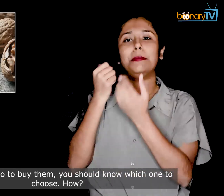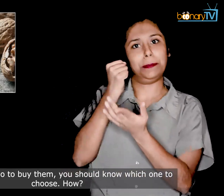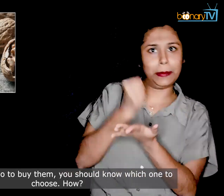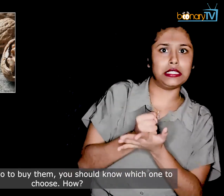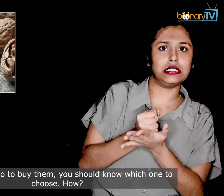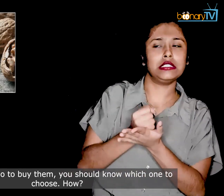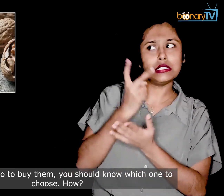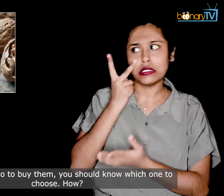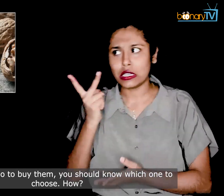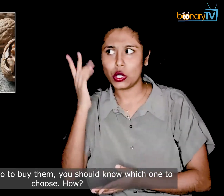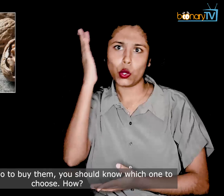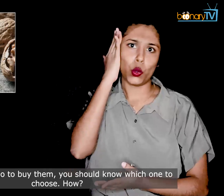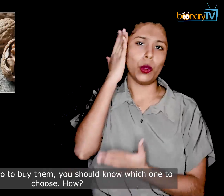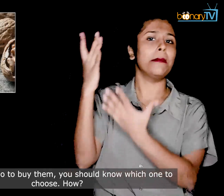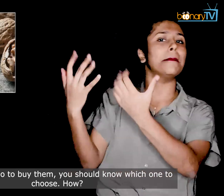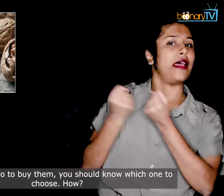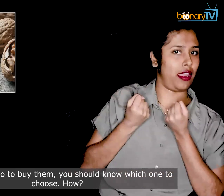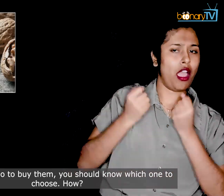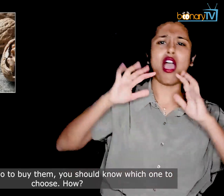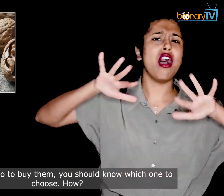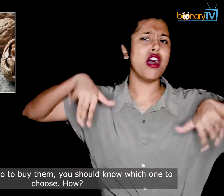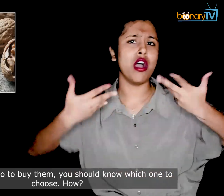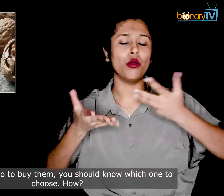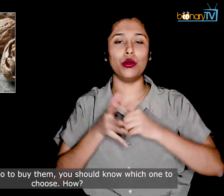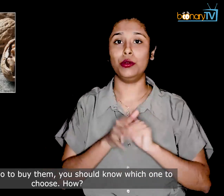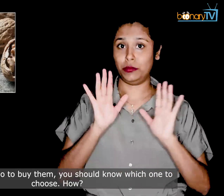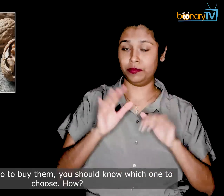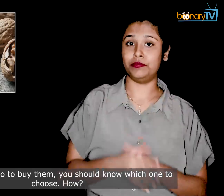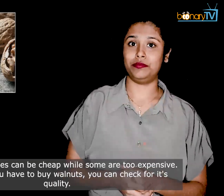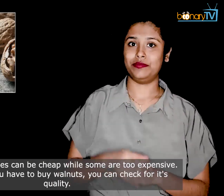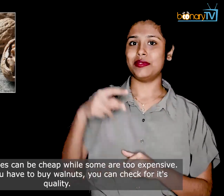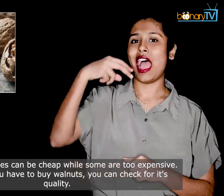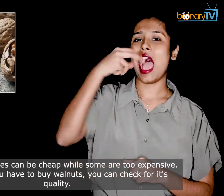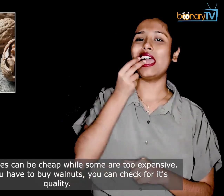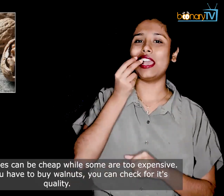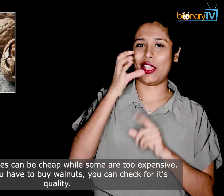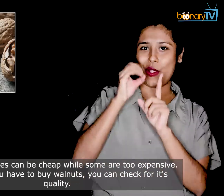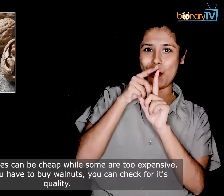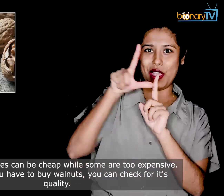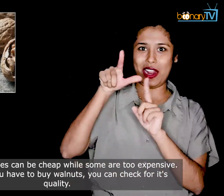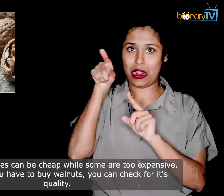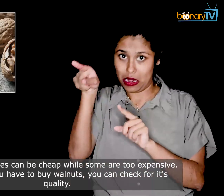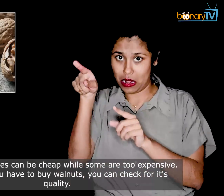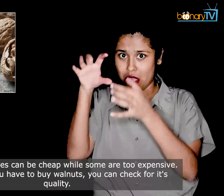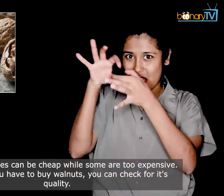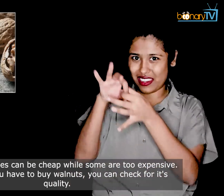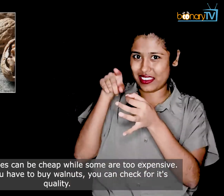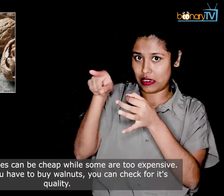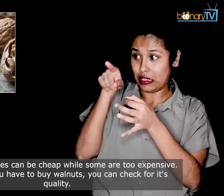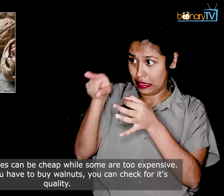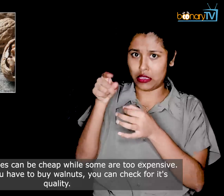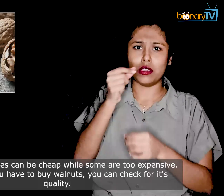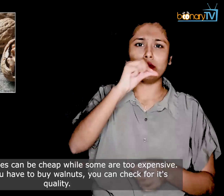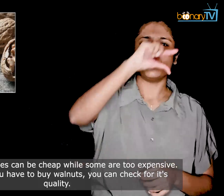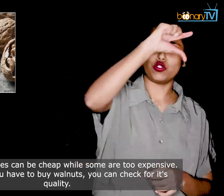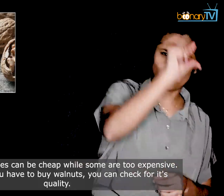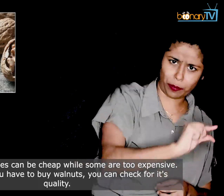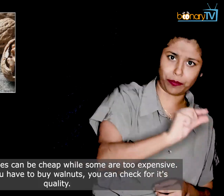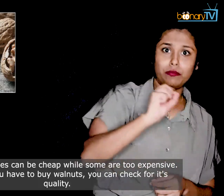you should know which one to choose how some walnut types can be cheap while some